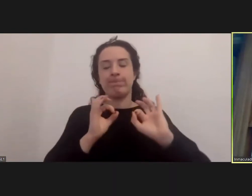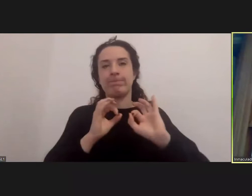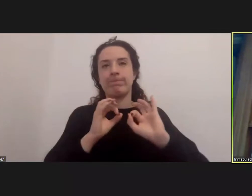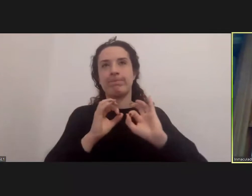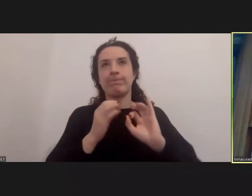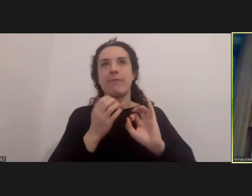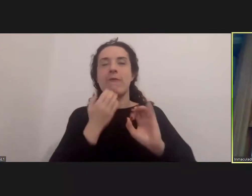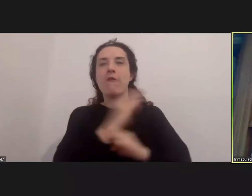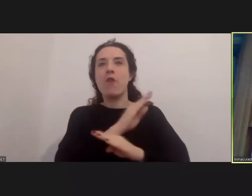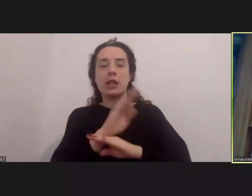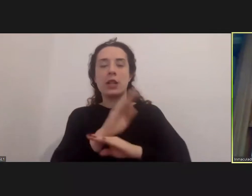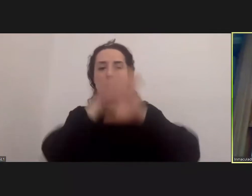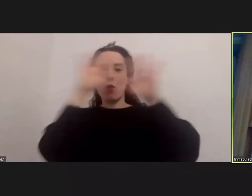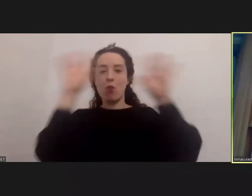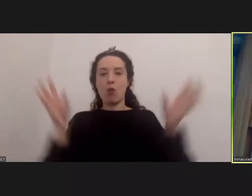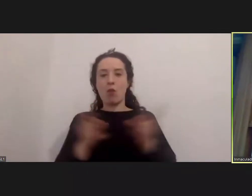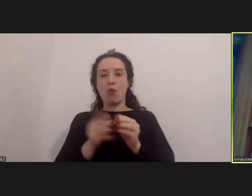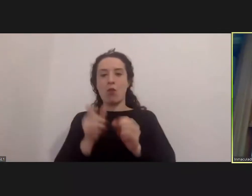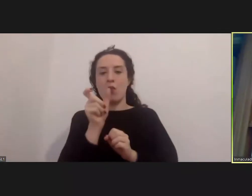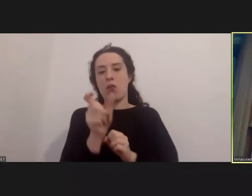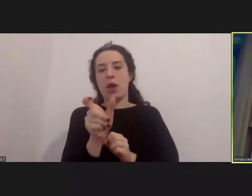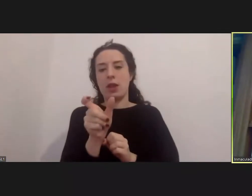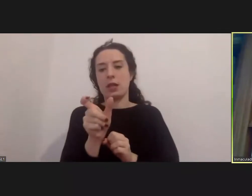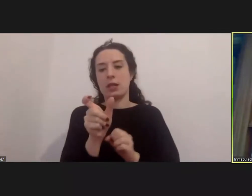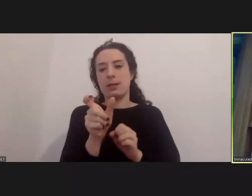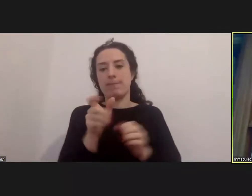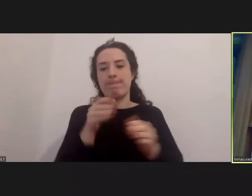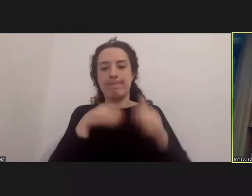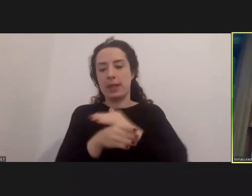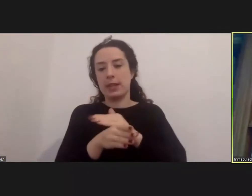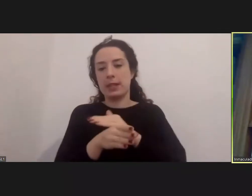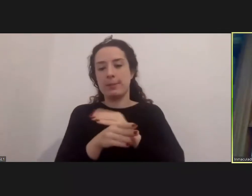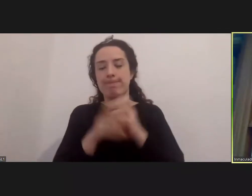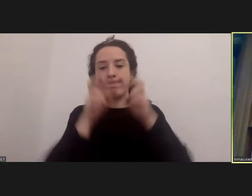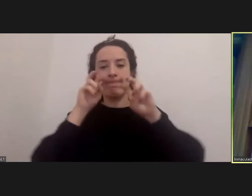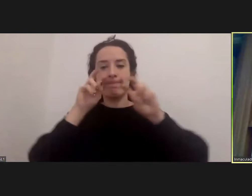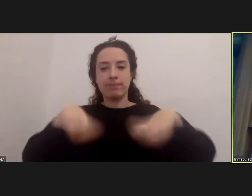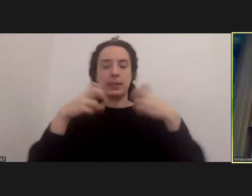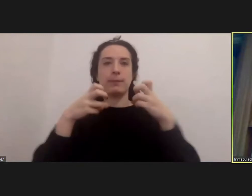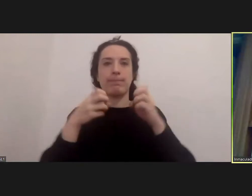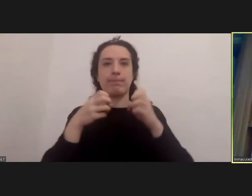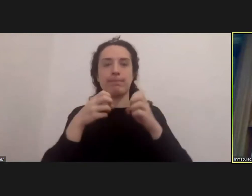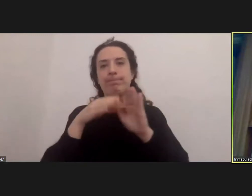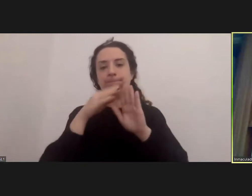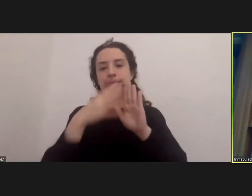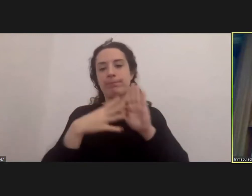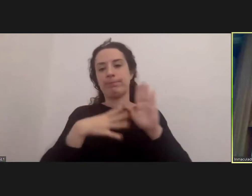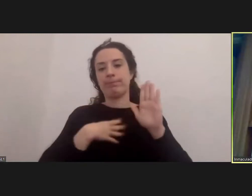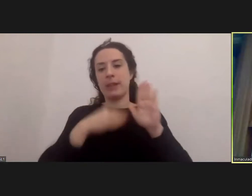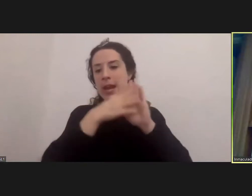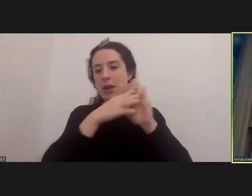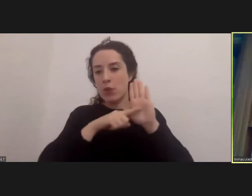Directive, the report, a very interesting report, an important report about how to